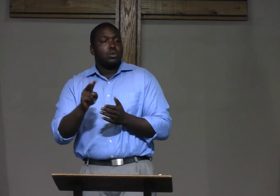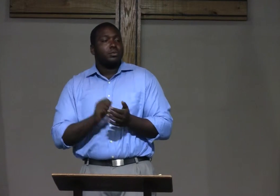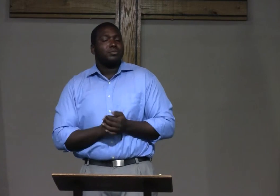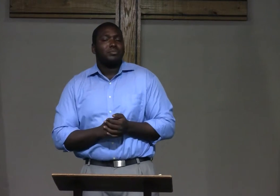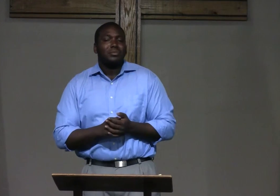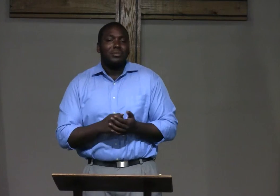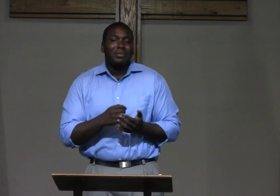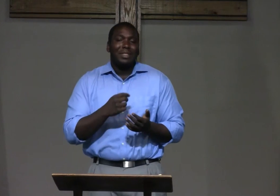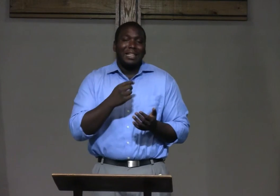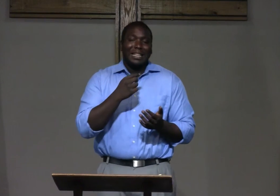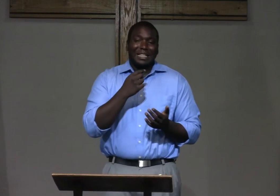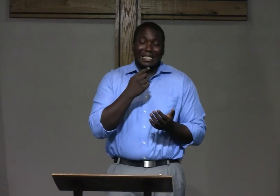John chapter 2.